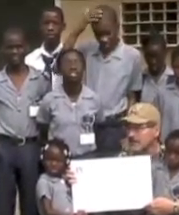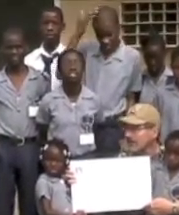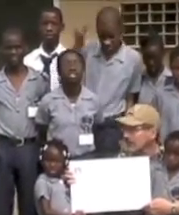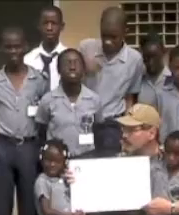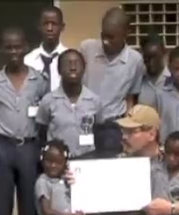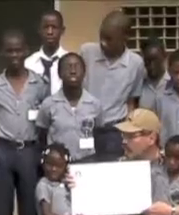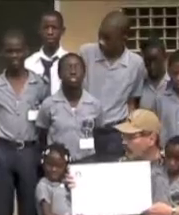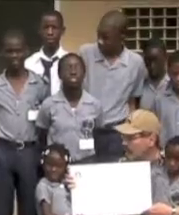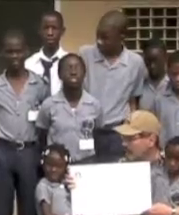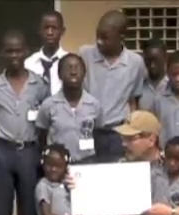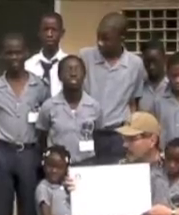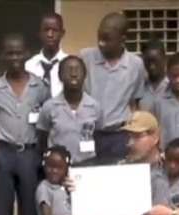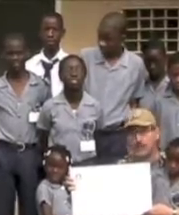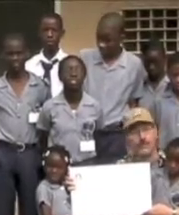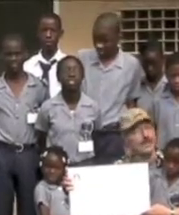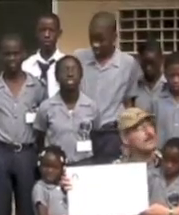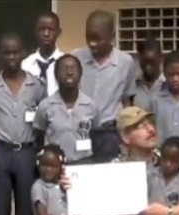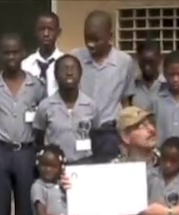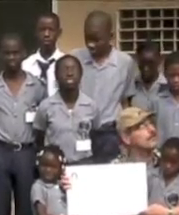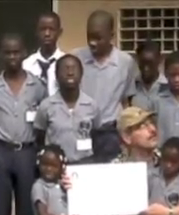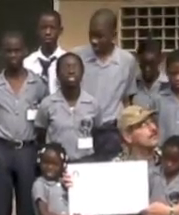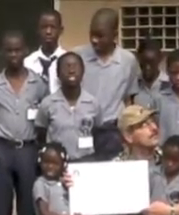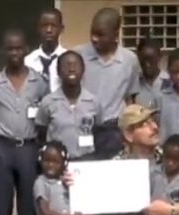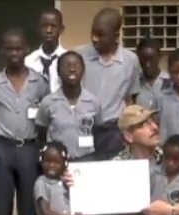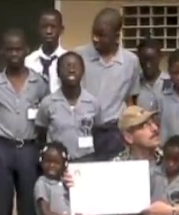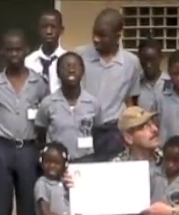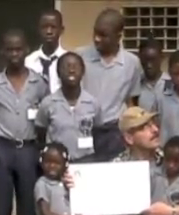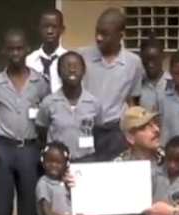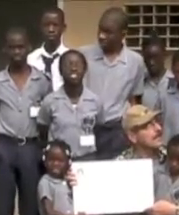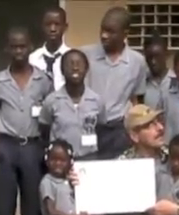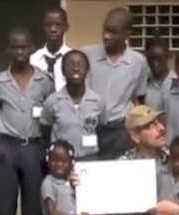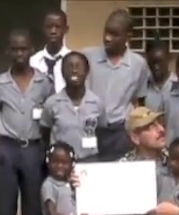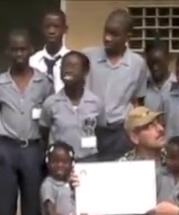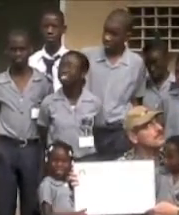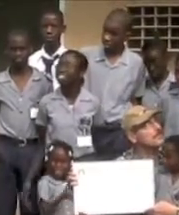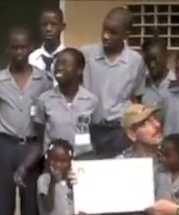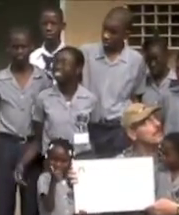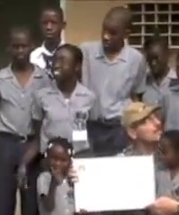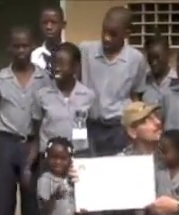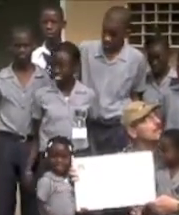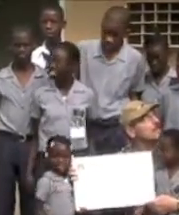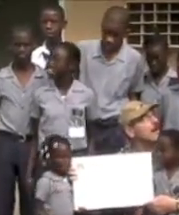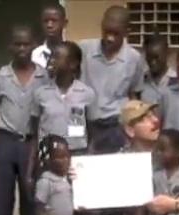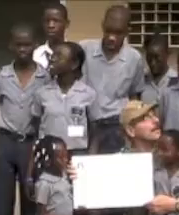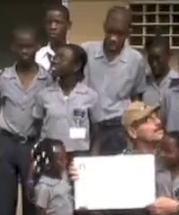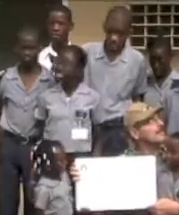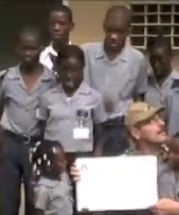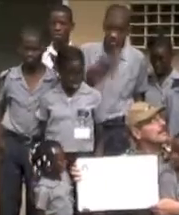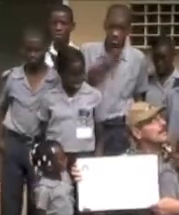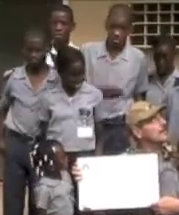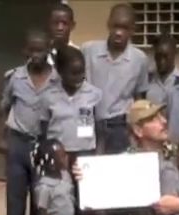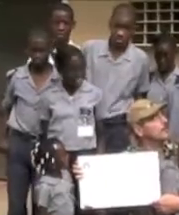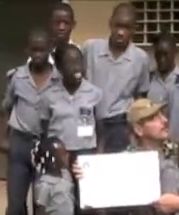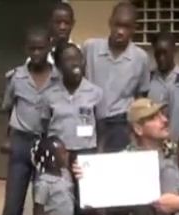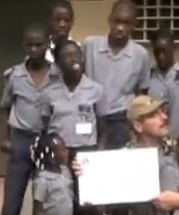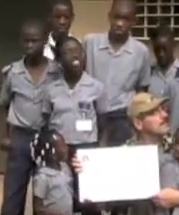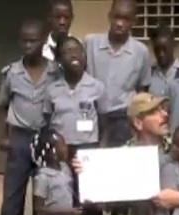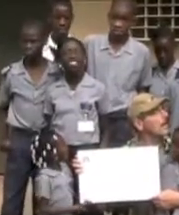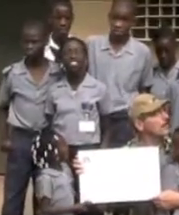and keep growing, and doing the great things you're doing. This is a ministry that God has really blessed us to help.